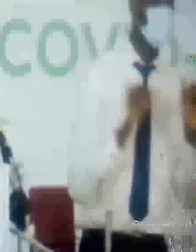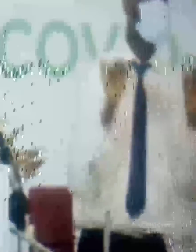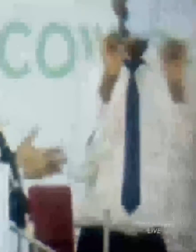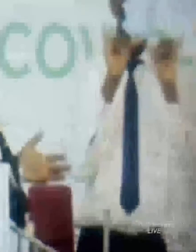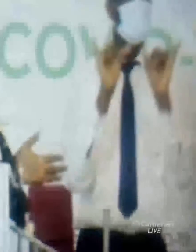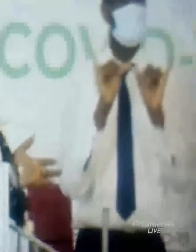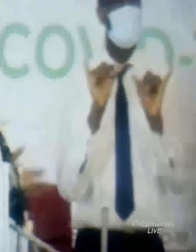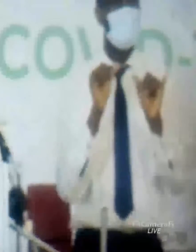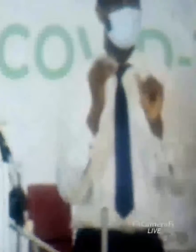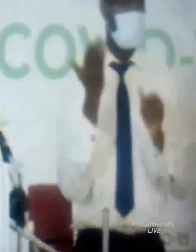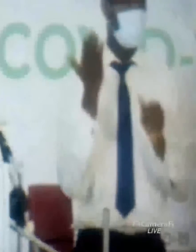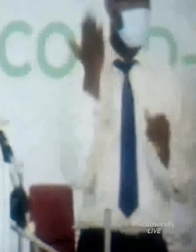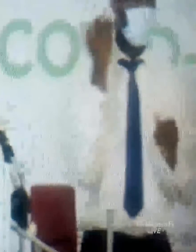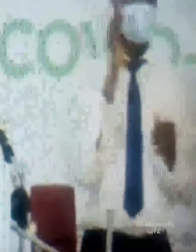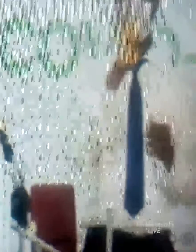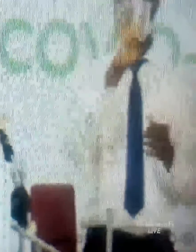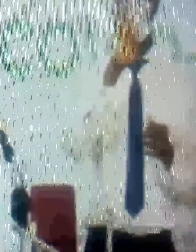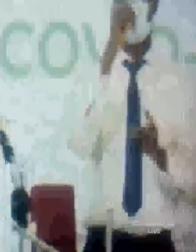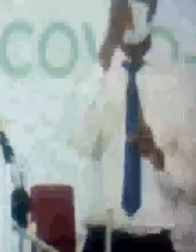about 4 months ago.